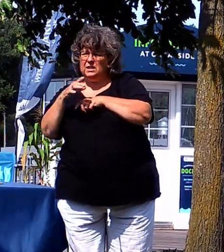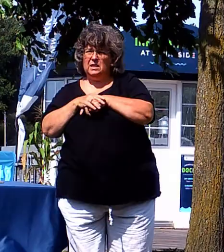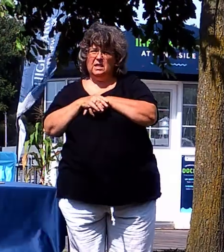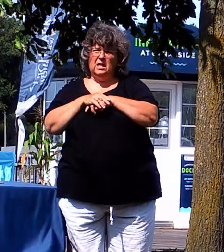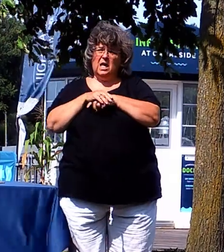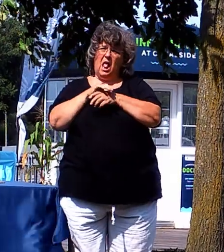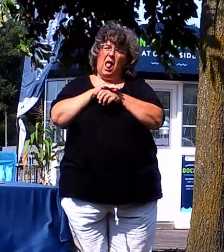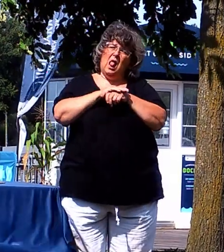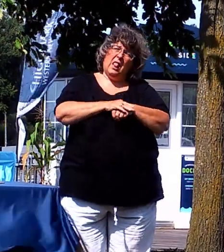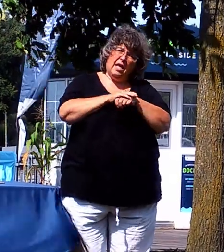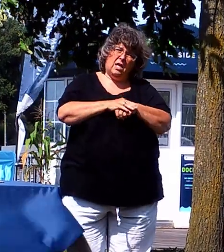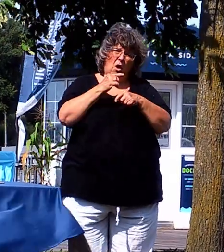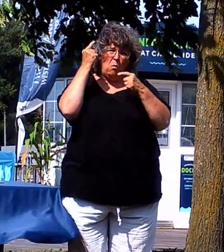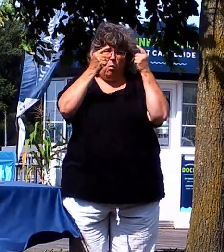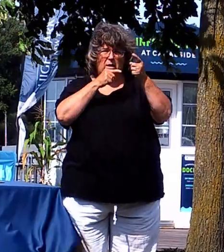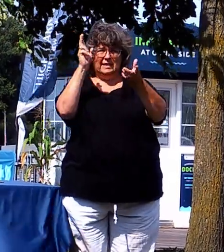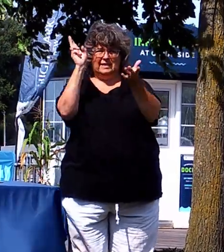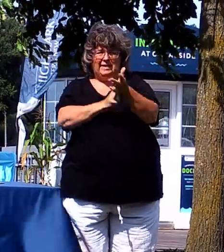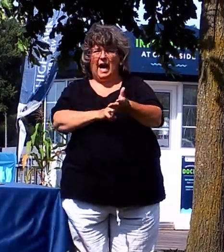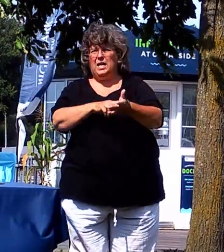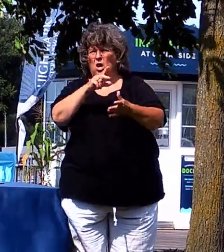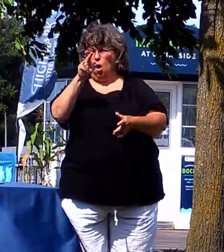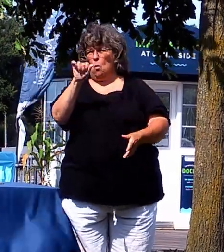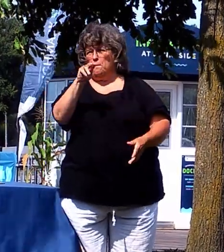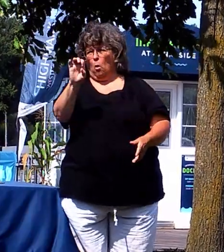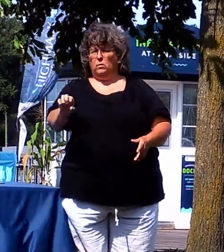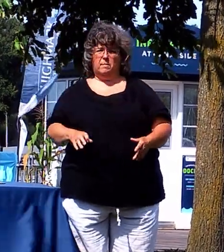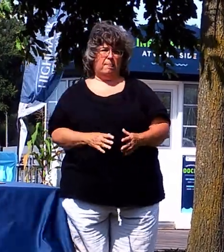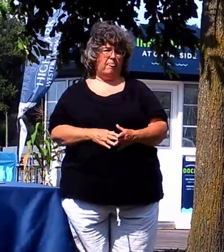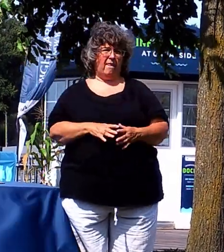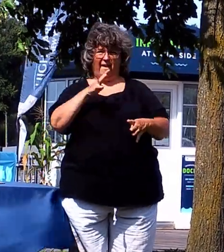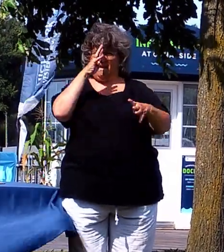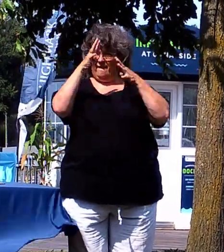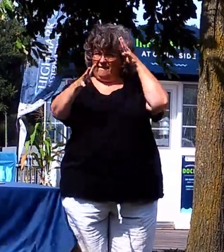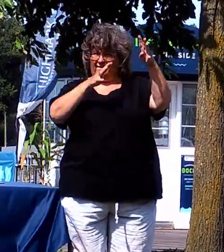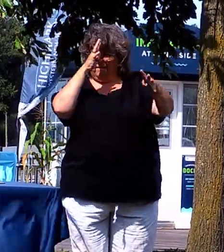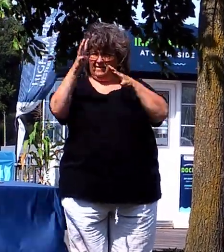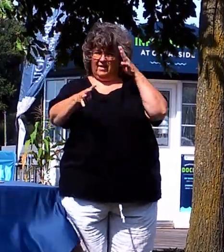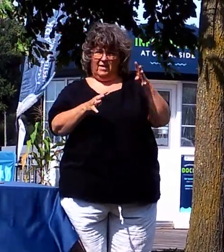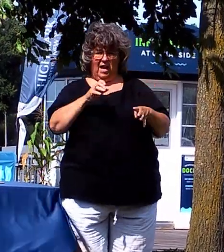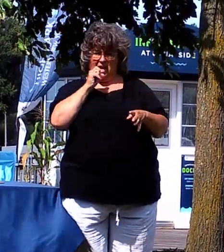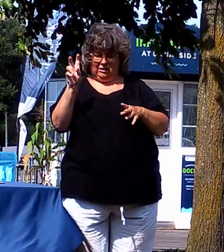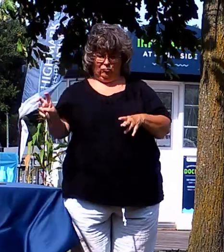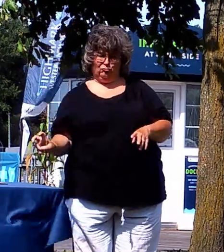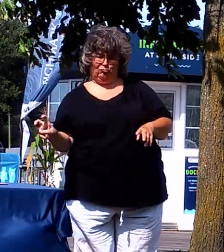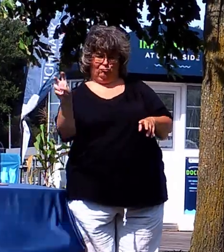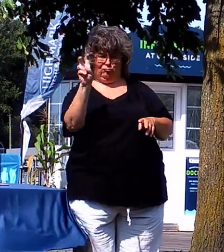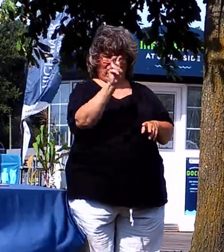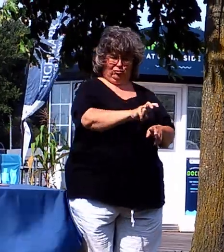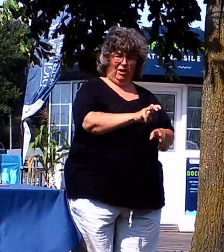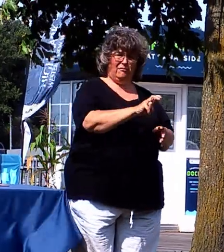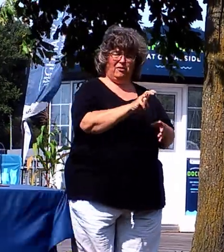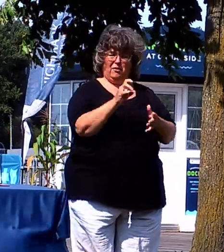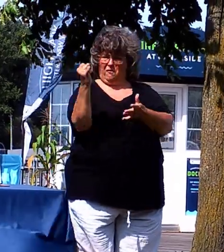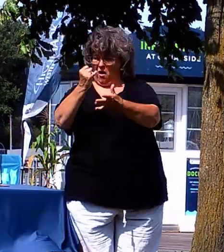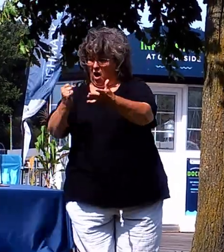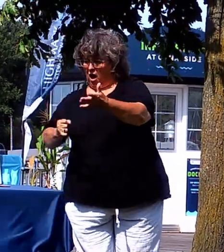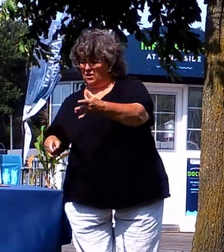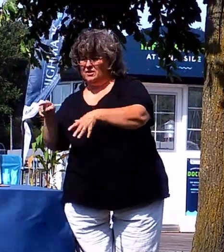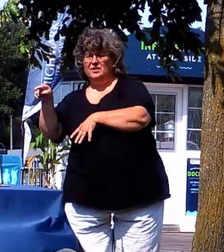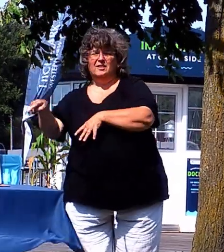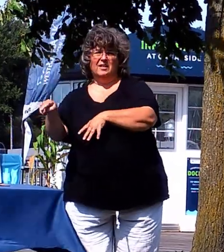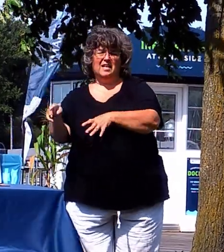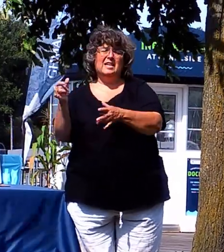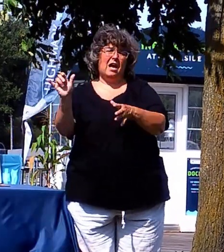wander, sign, Ramon. So his creativity is not just going on a piece of paper in regards